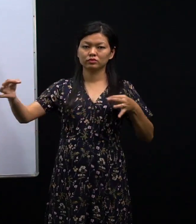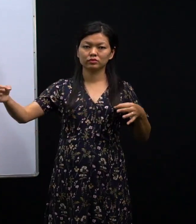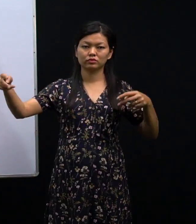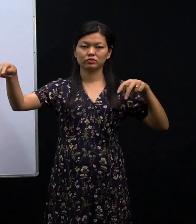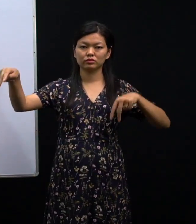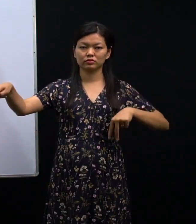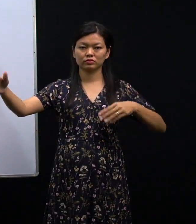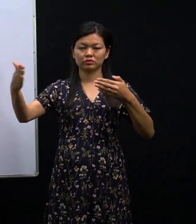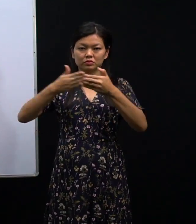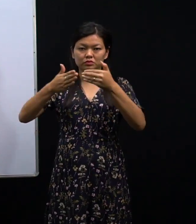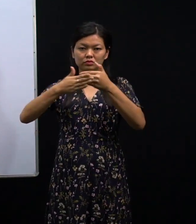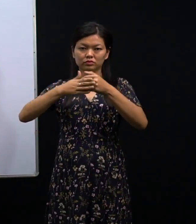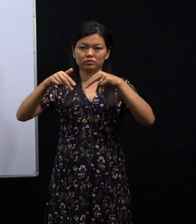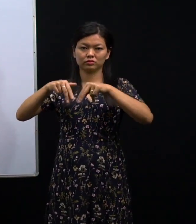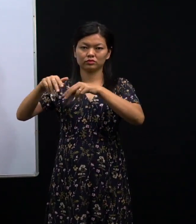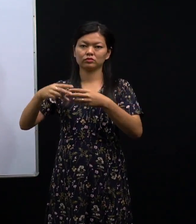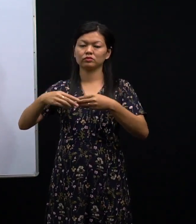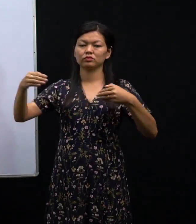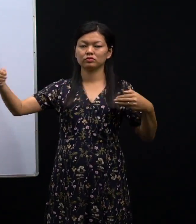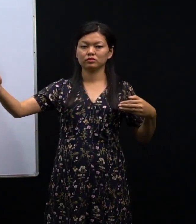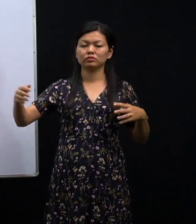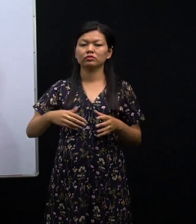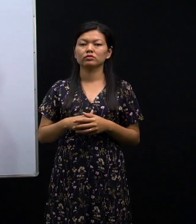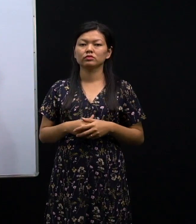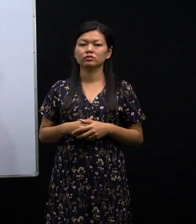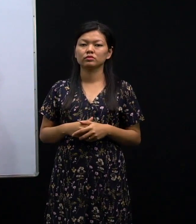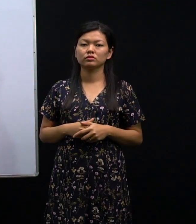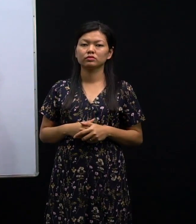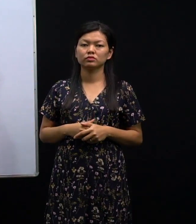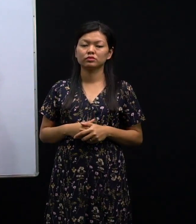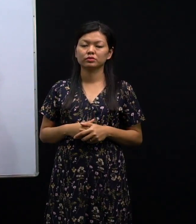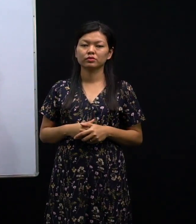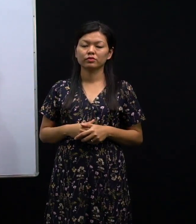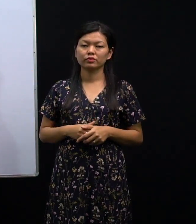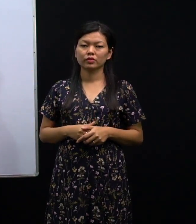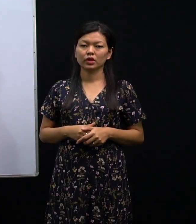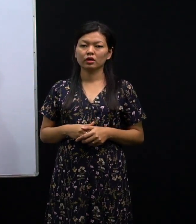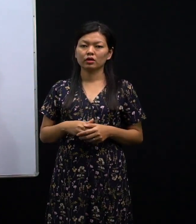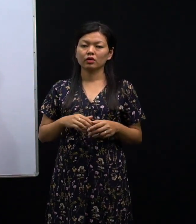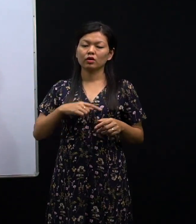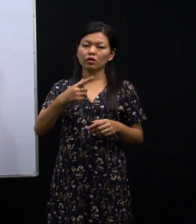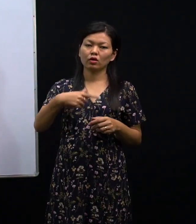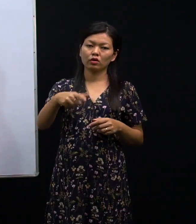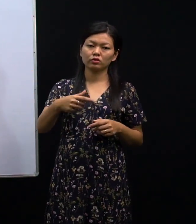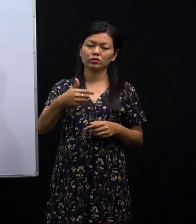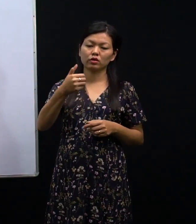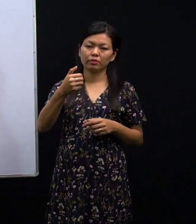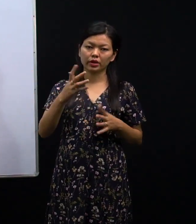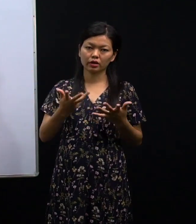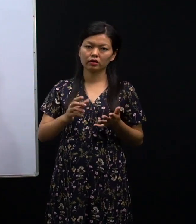belongings. No need to take anyone's pen and all because I forgot. Please give me your pencil and no. You have to do